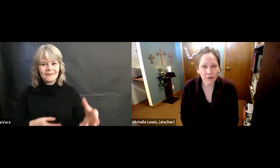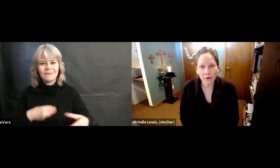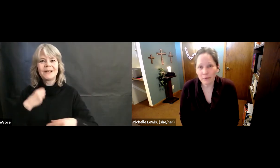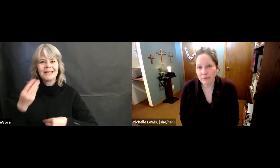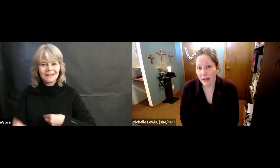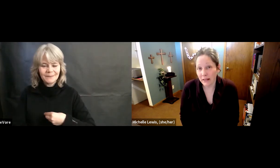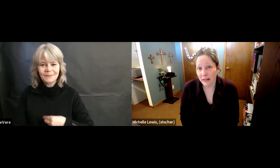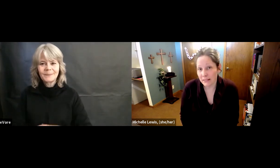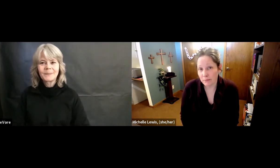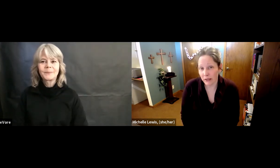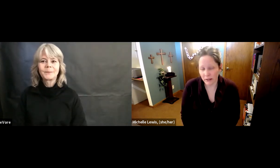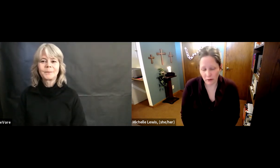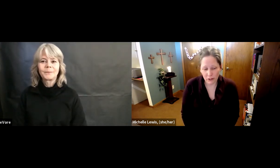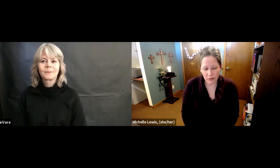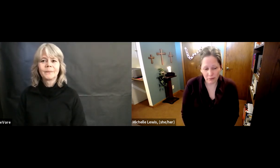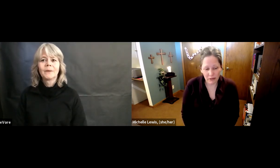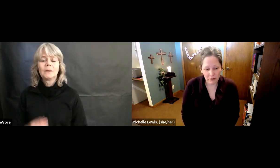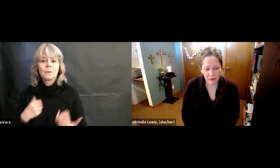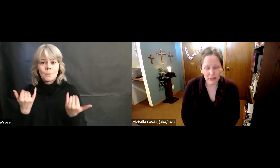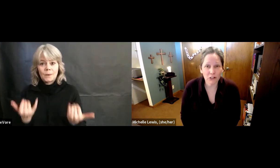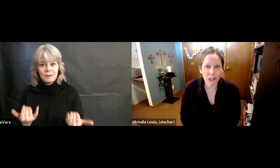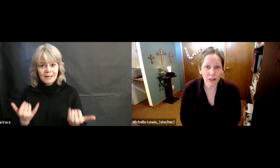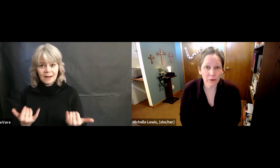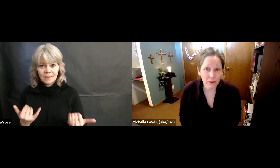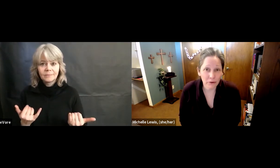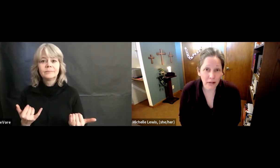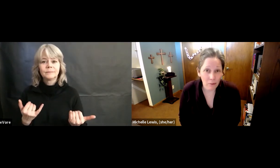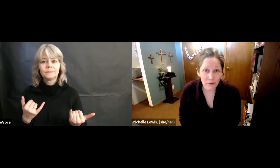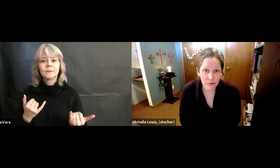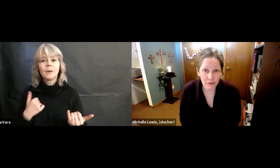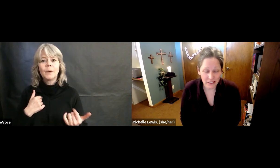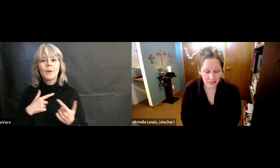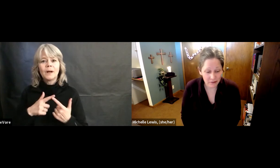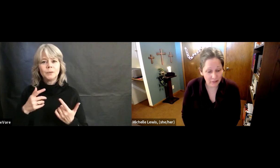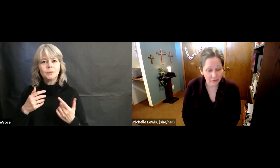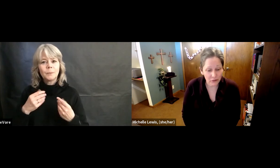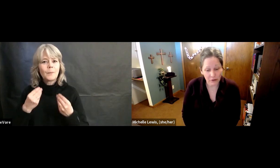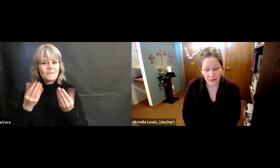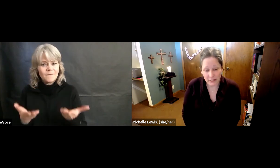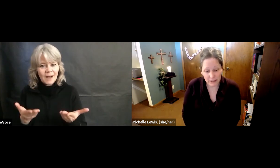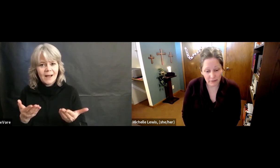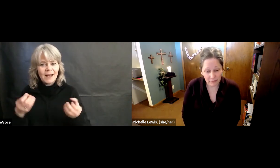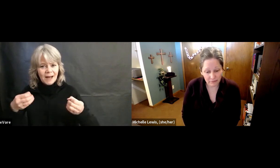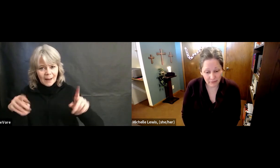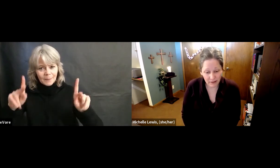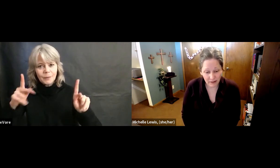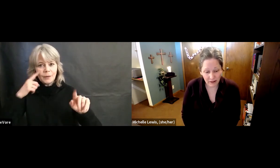And so at this point in our worship, we want to share with you the opportunity to give